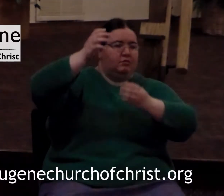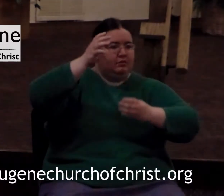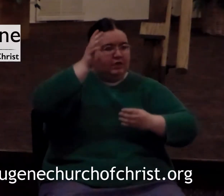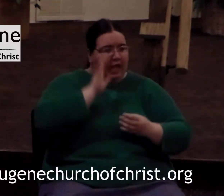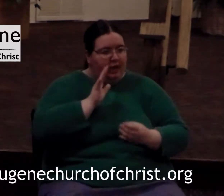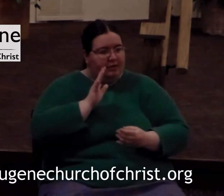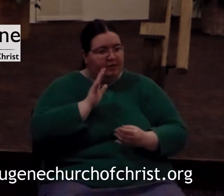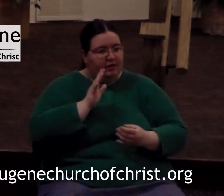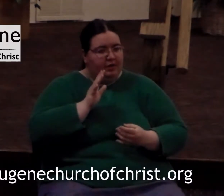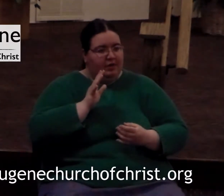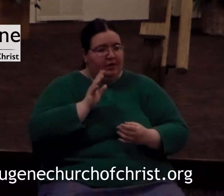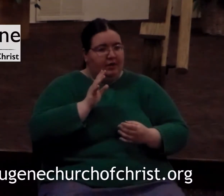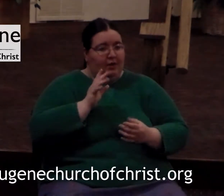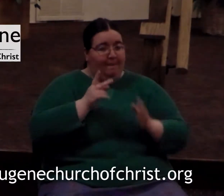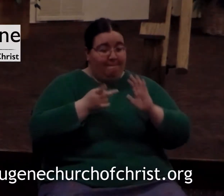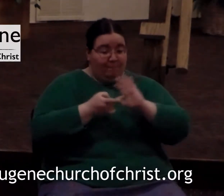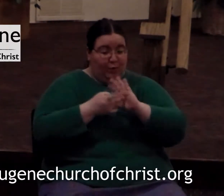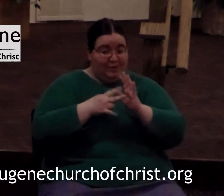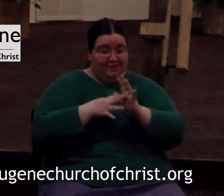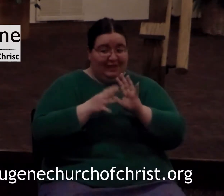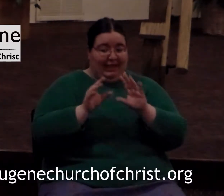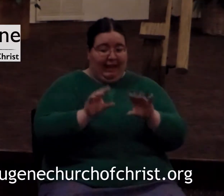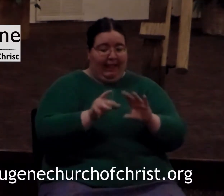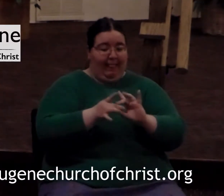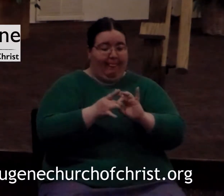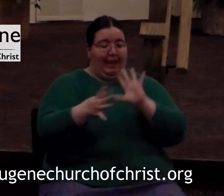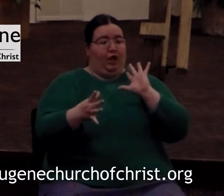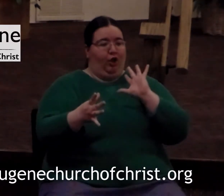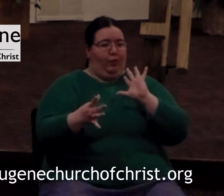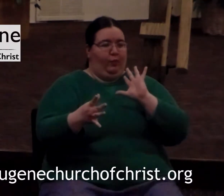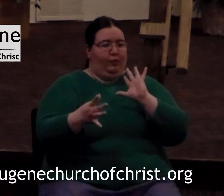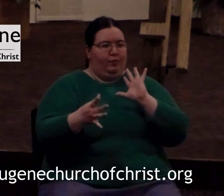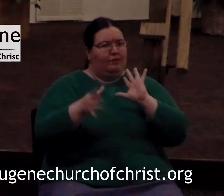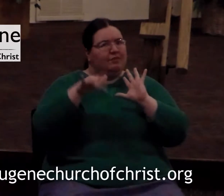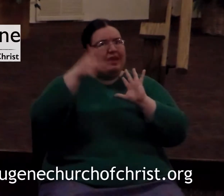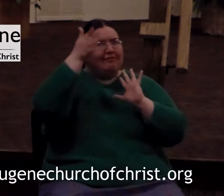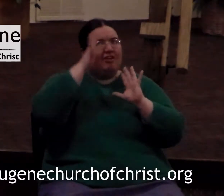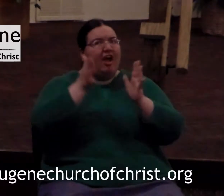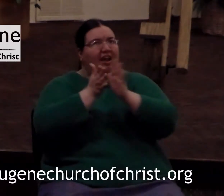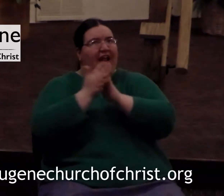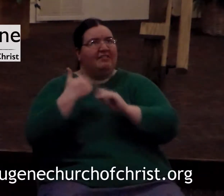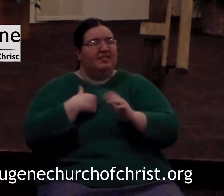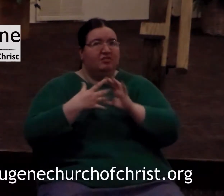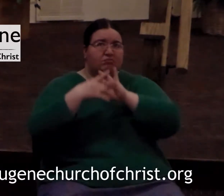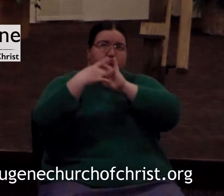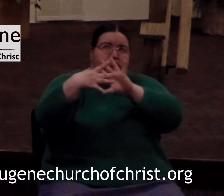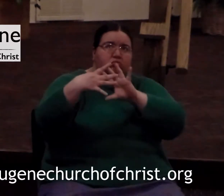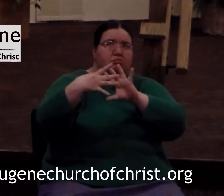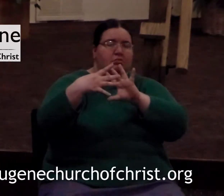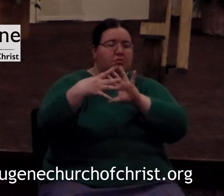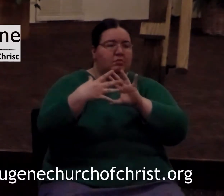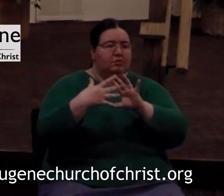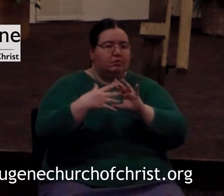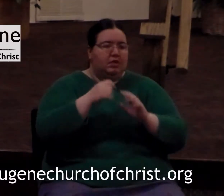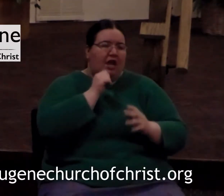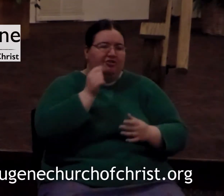go. But that is what God asks us to do. As it is, you boast in your arrogant